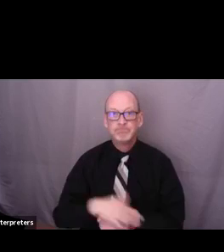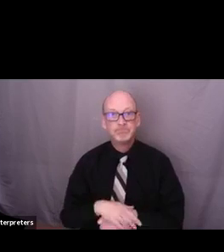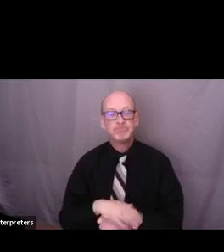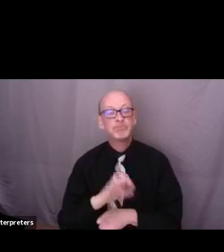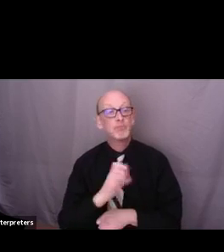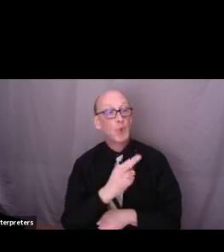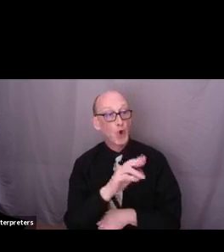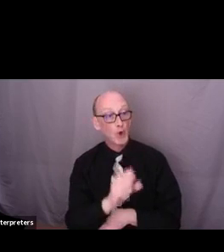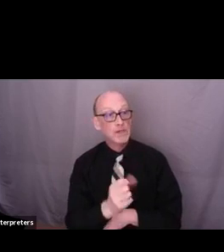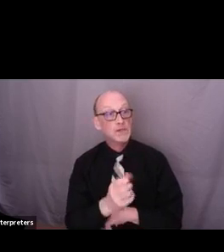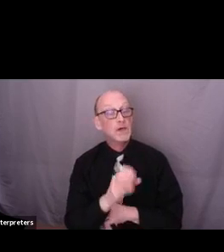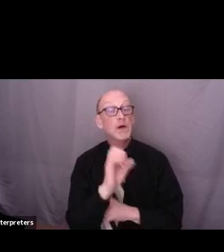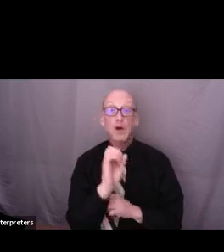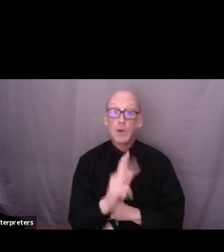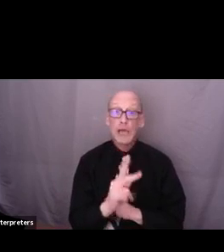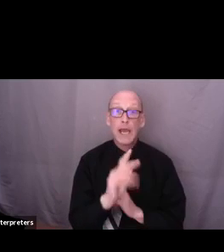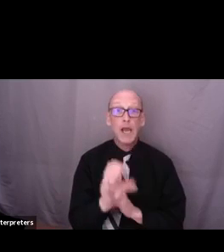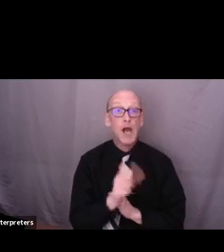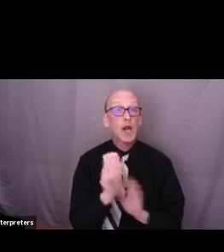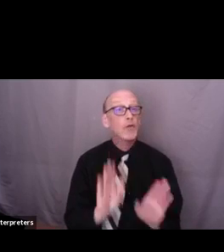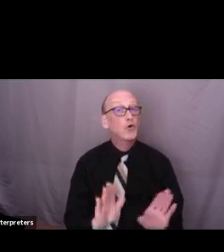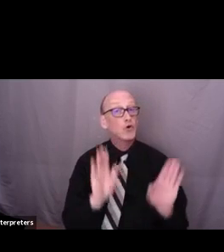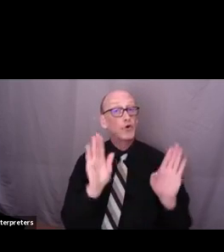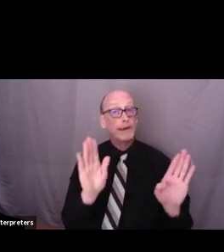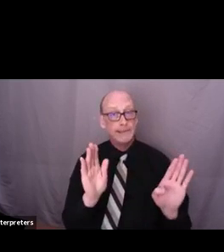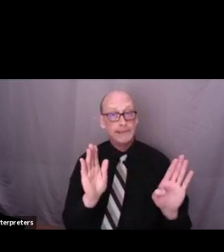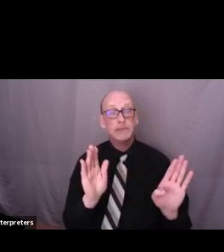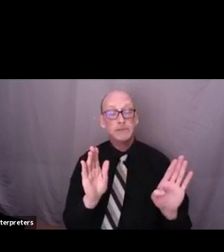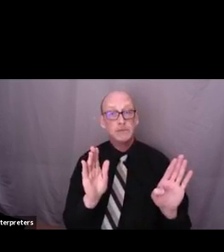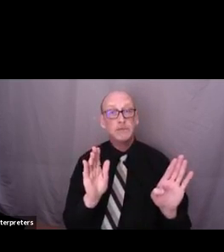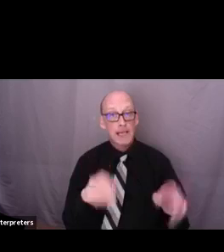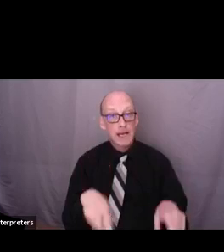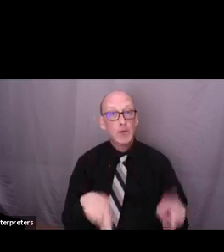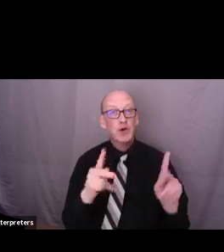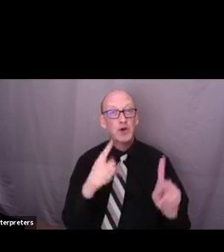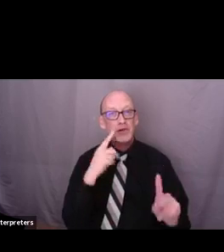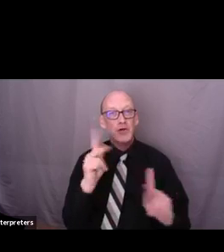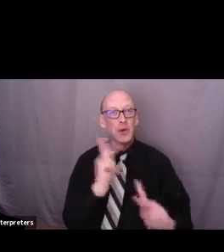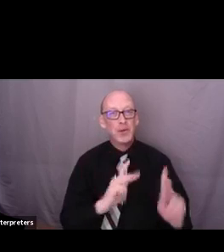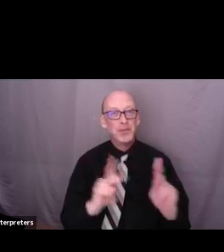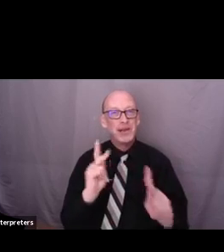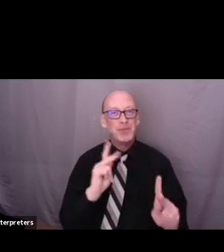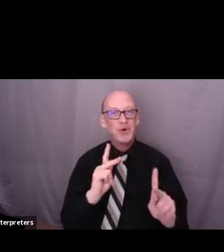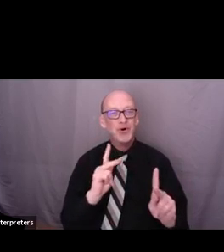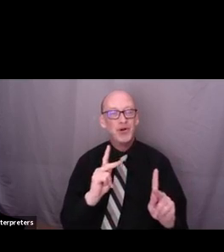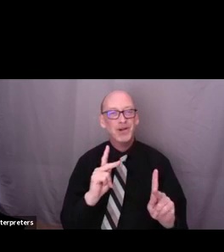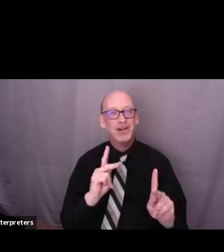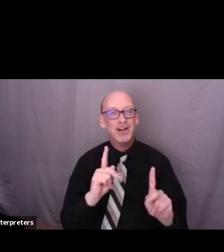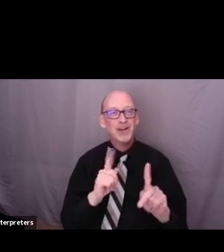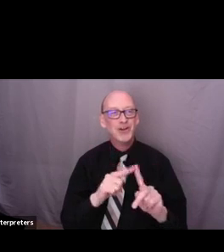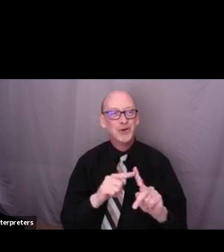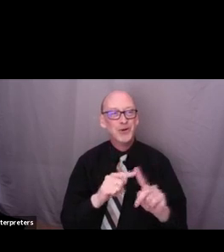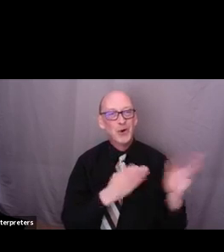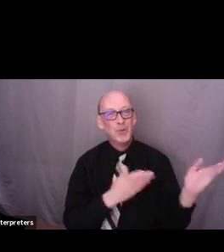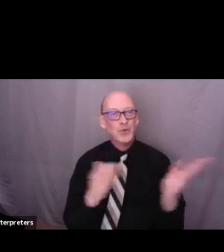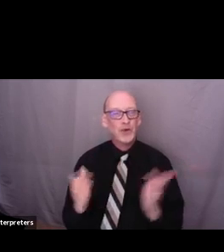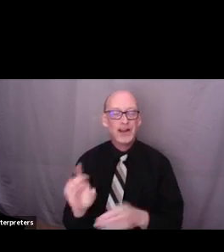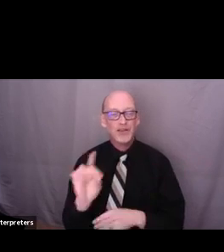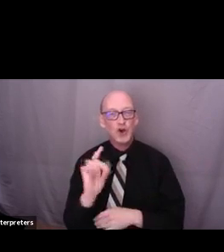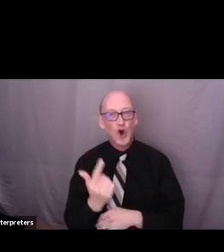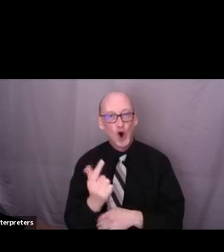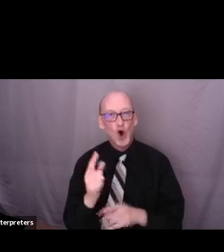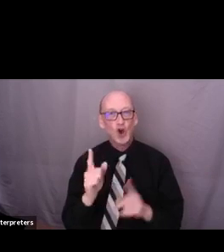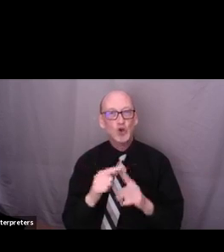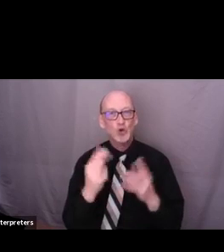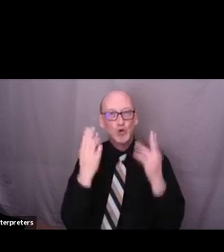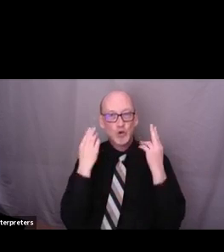so another great opportunity for people to be able to take their dogs to the dog groomers,